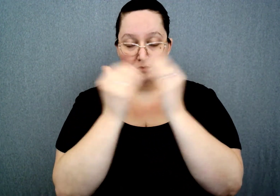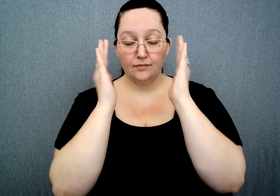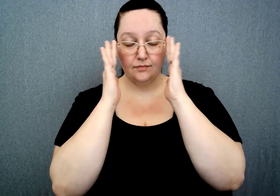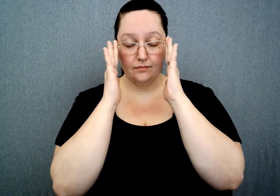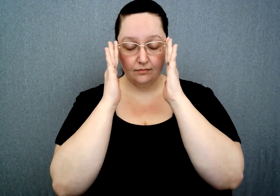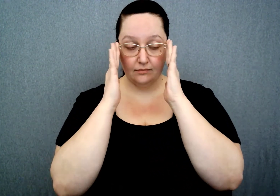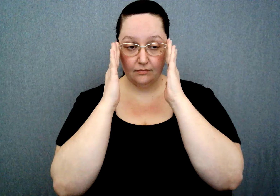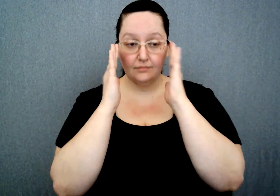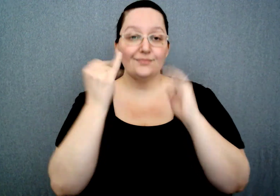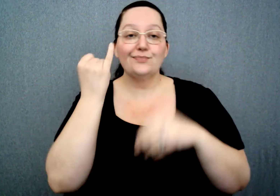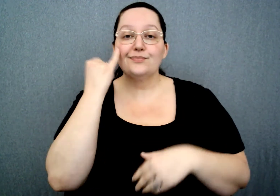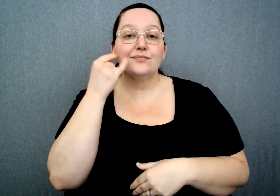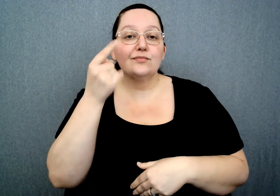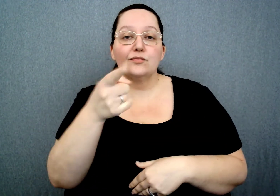sandwich.